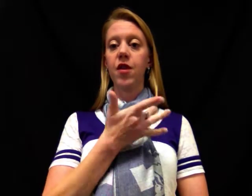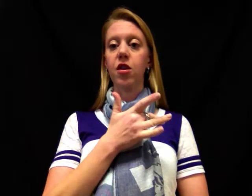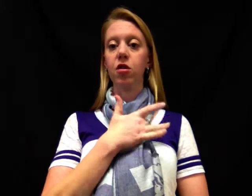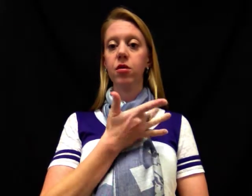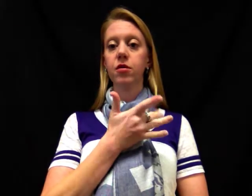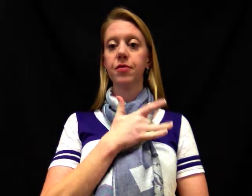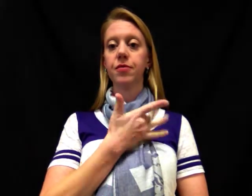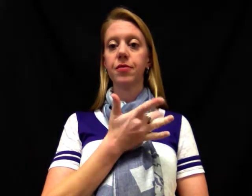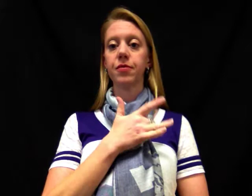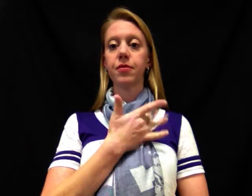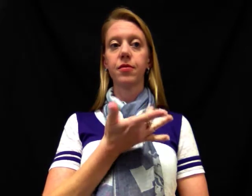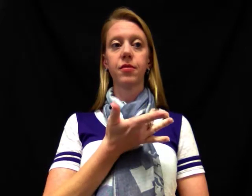feel,